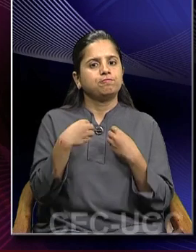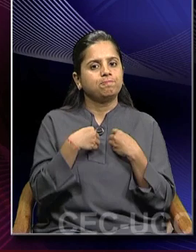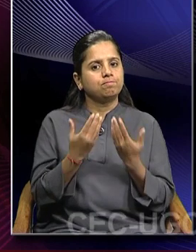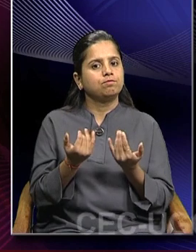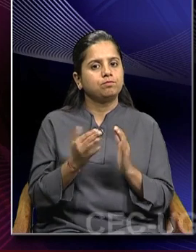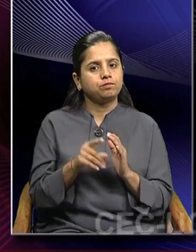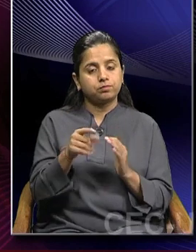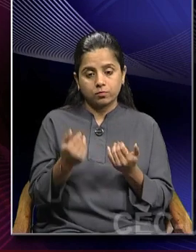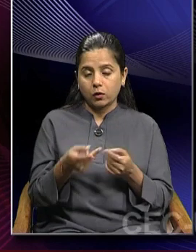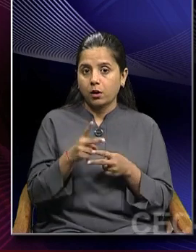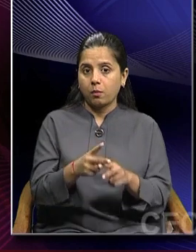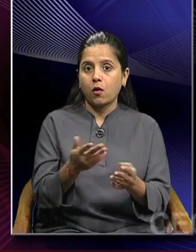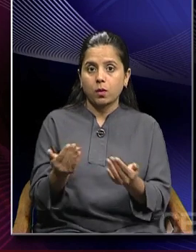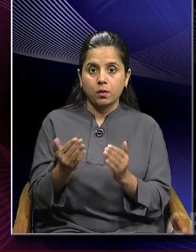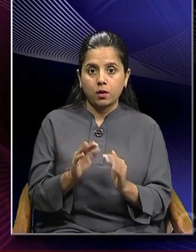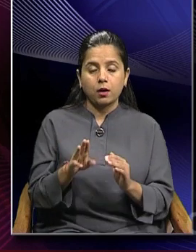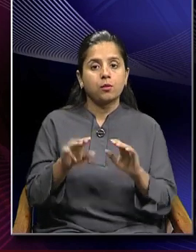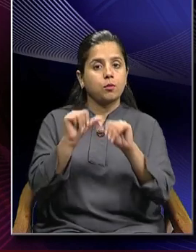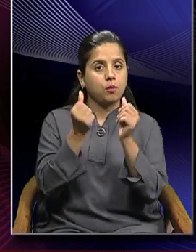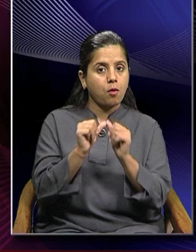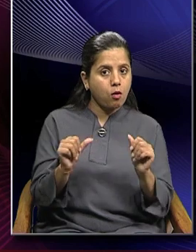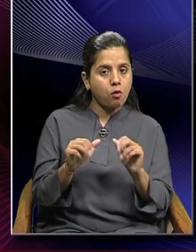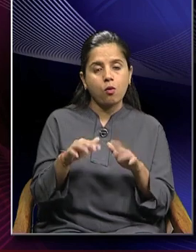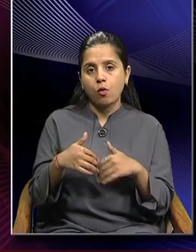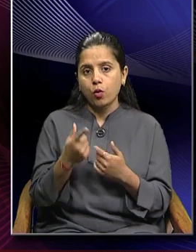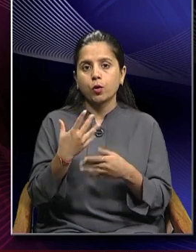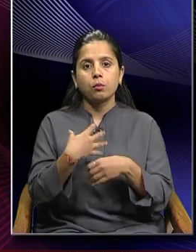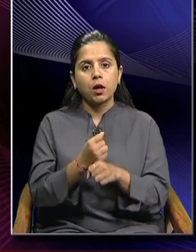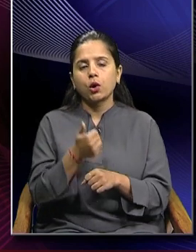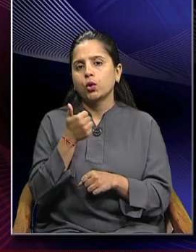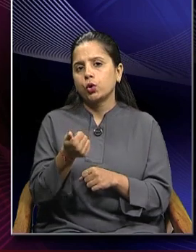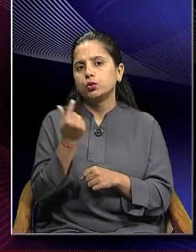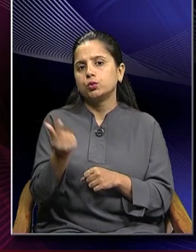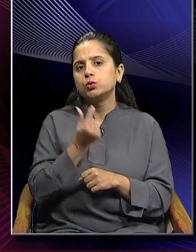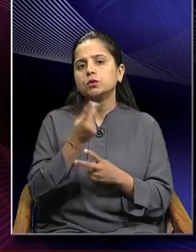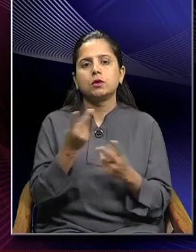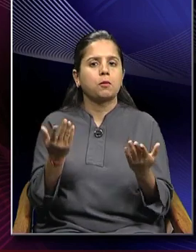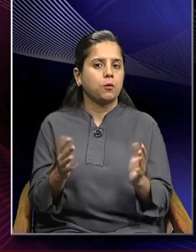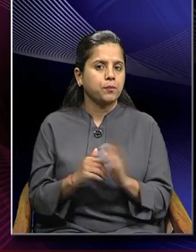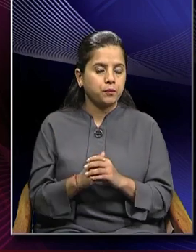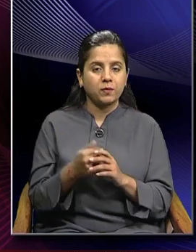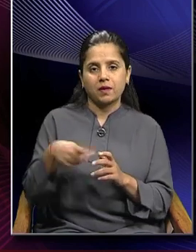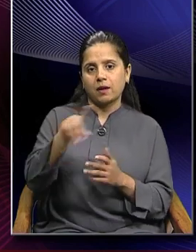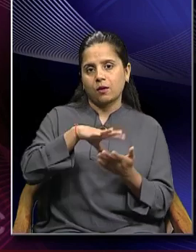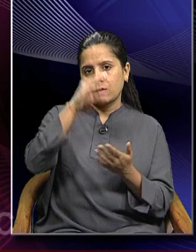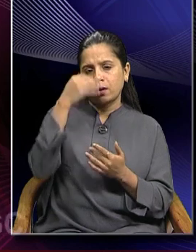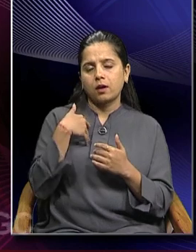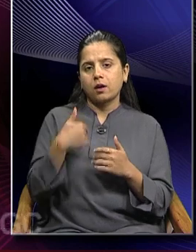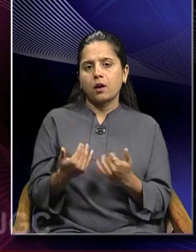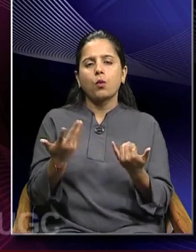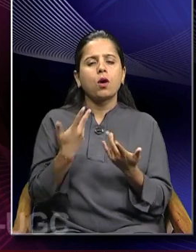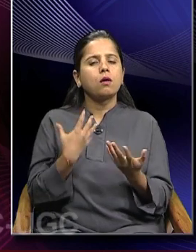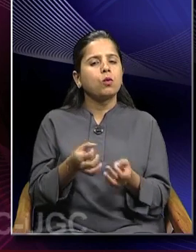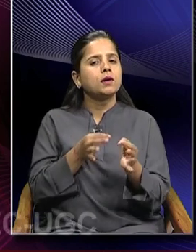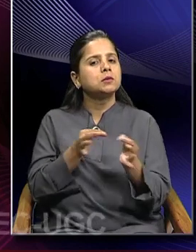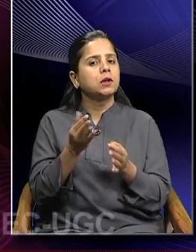with the existing models, and you can make good use of them. So my dear learners, what I wanted to explain